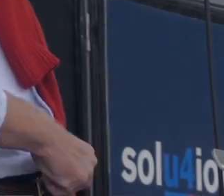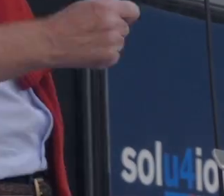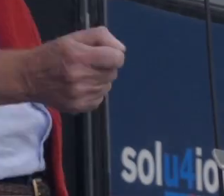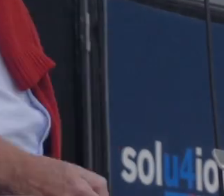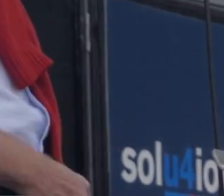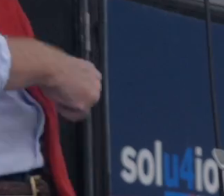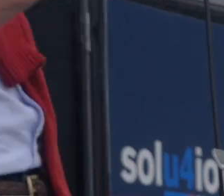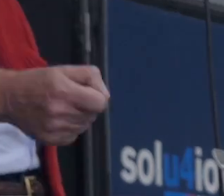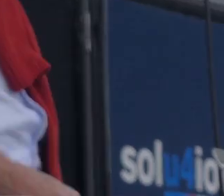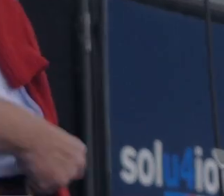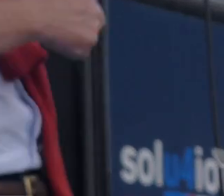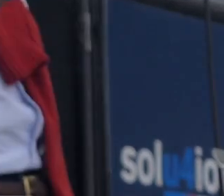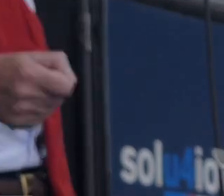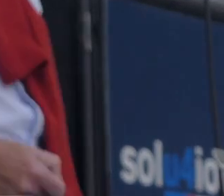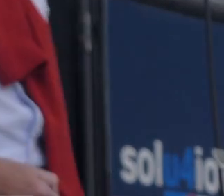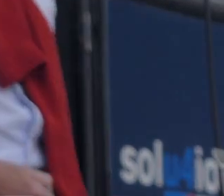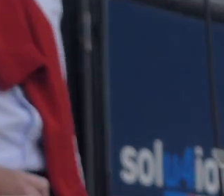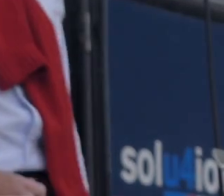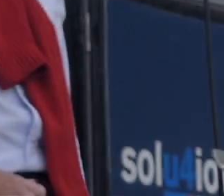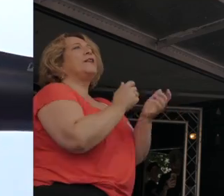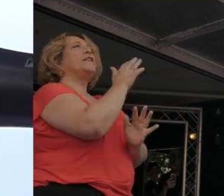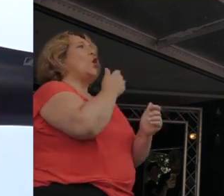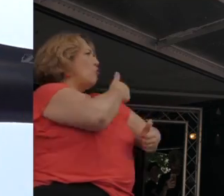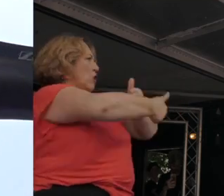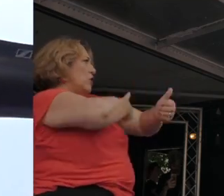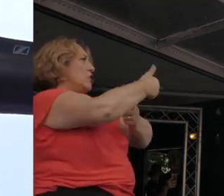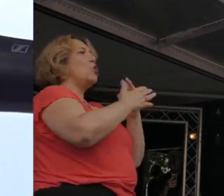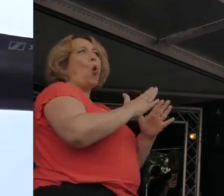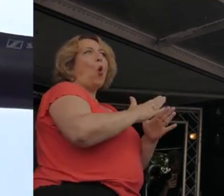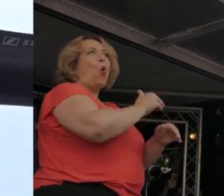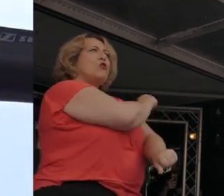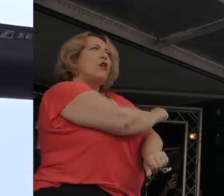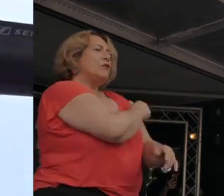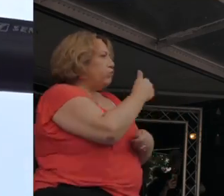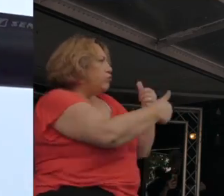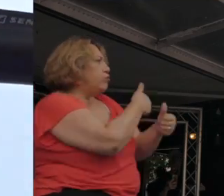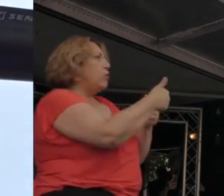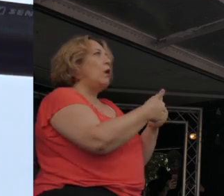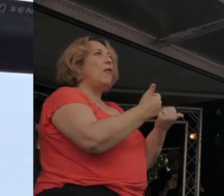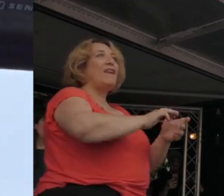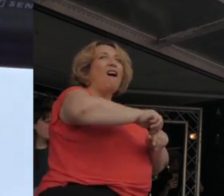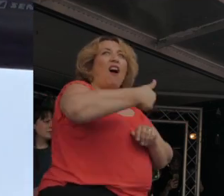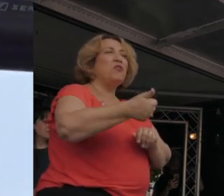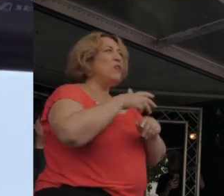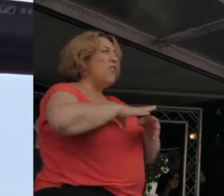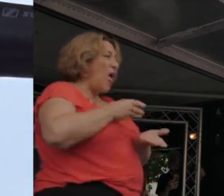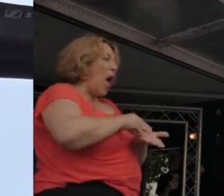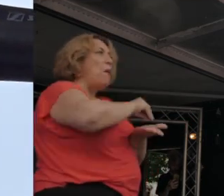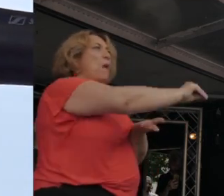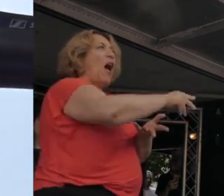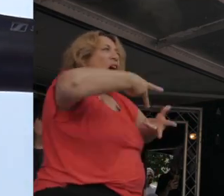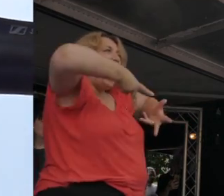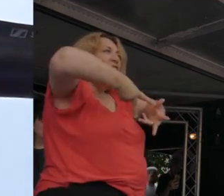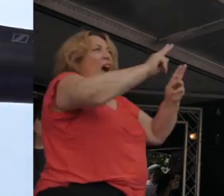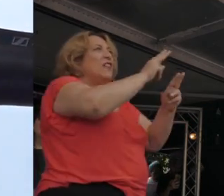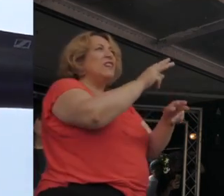our firefighters, our police, our health workers, and then cutting their pay. I've had enough of